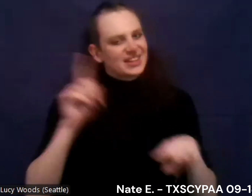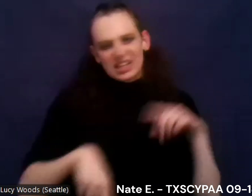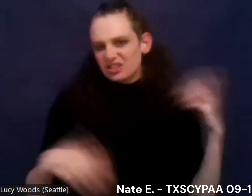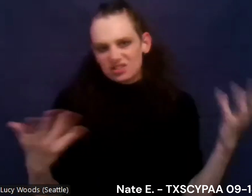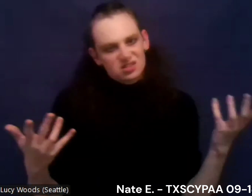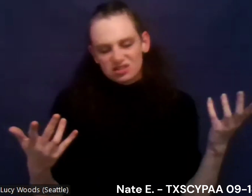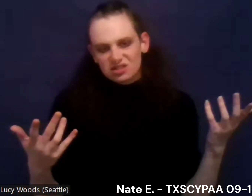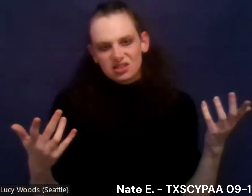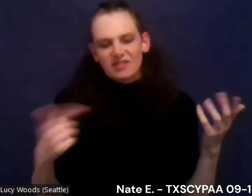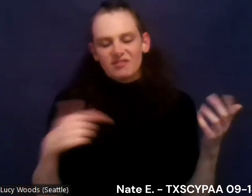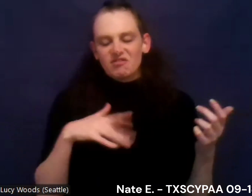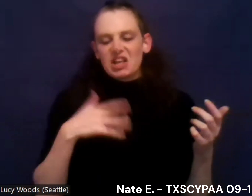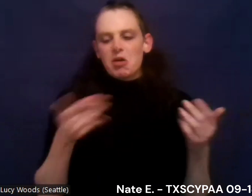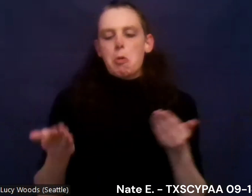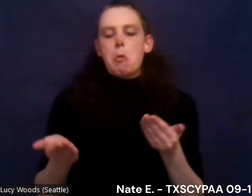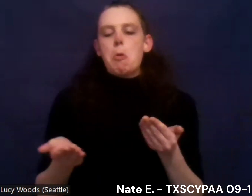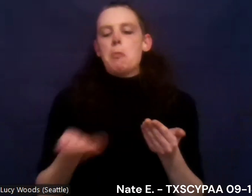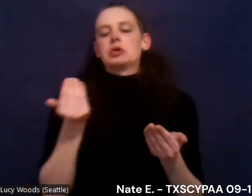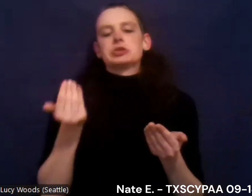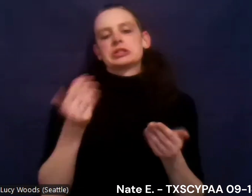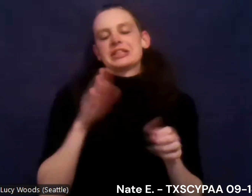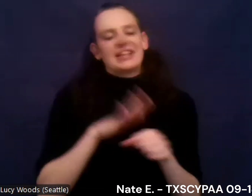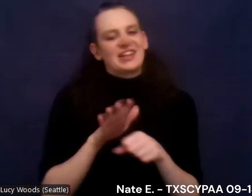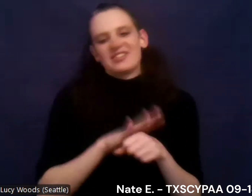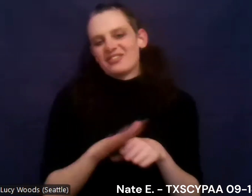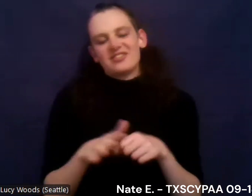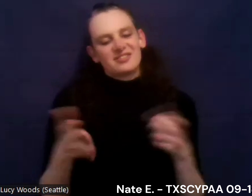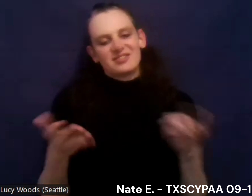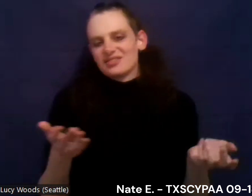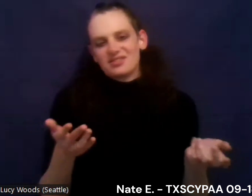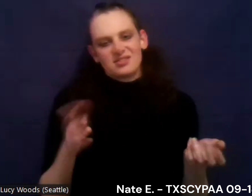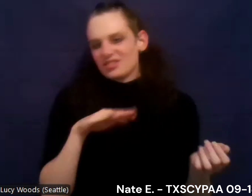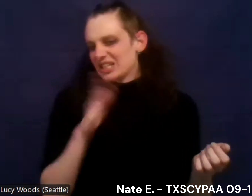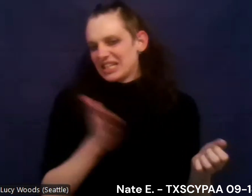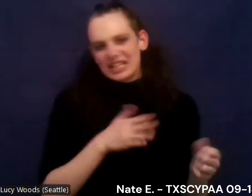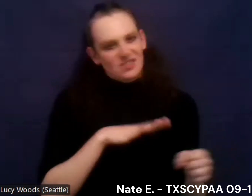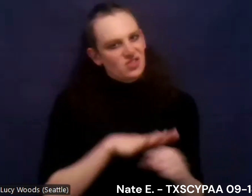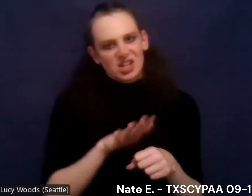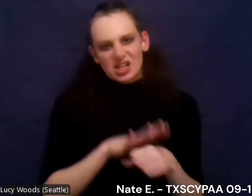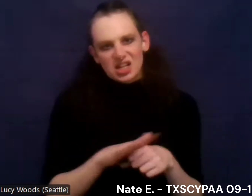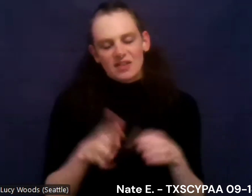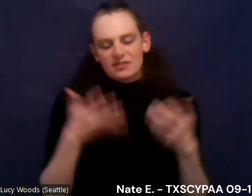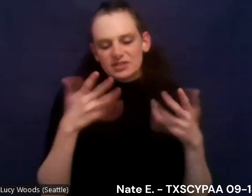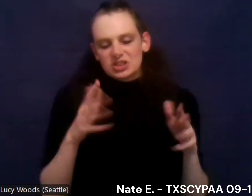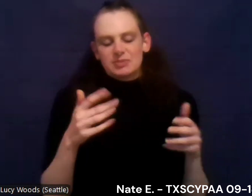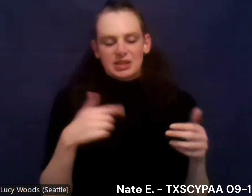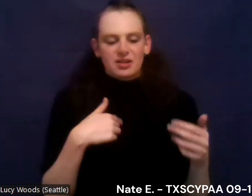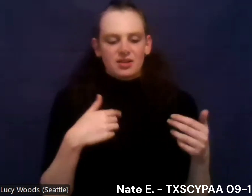like almost there. Like I'm almost free, I'm almost drunk, and then I get alcohol poisoning.